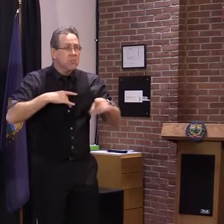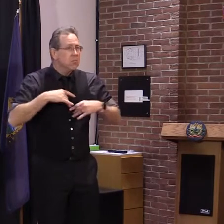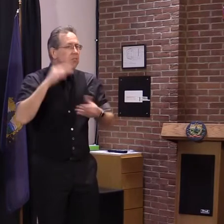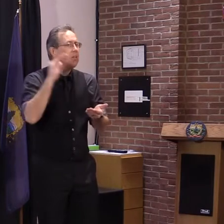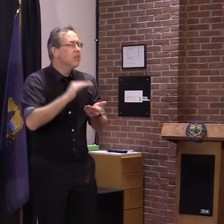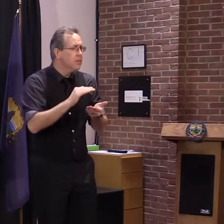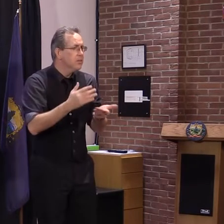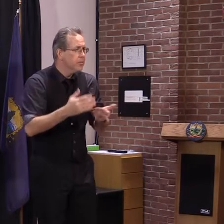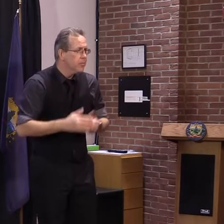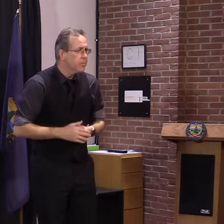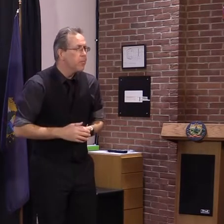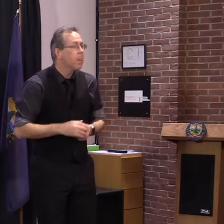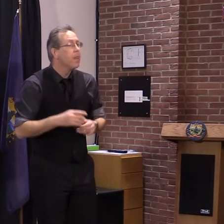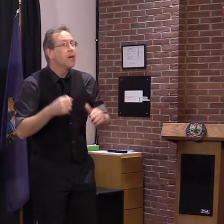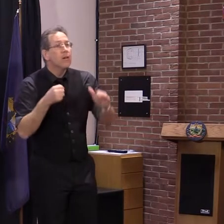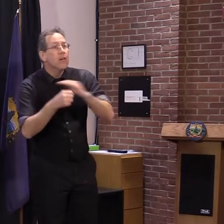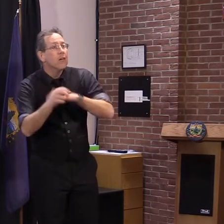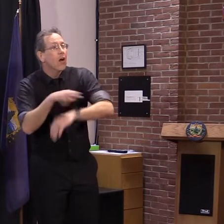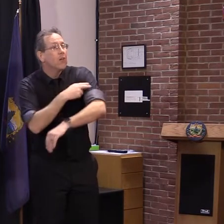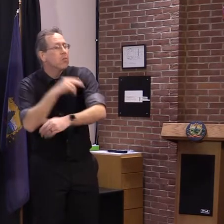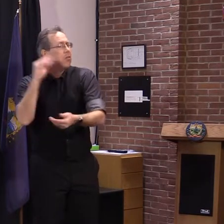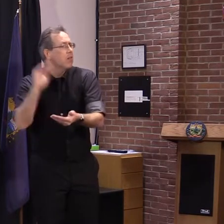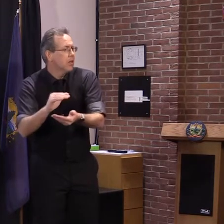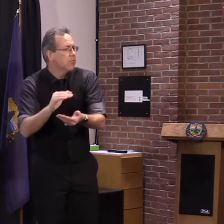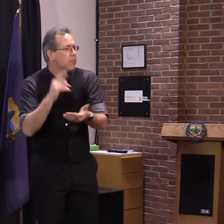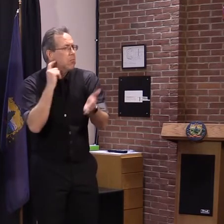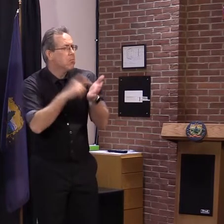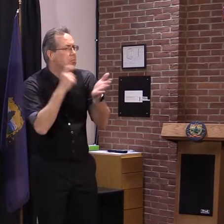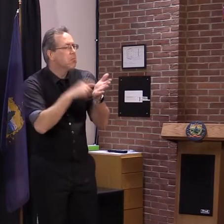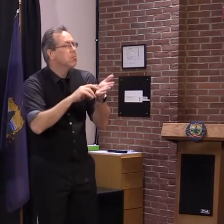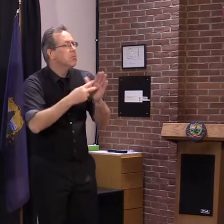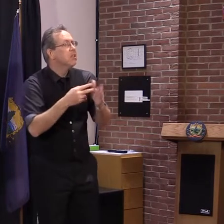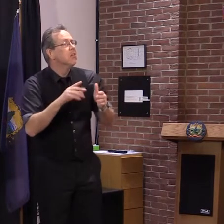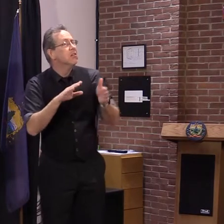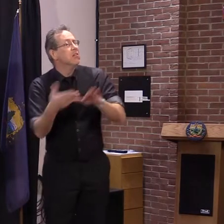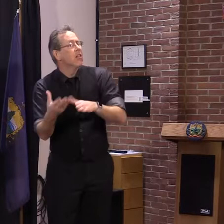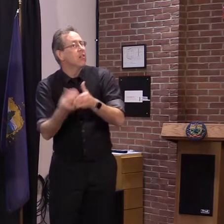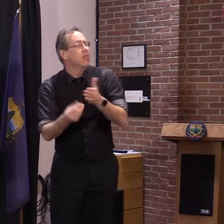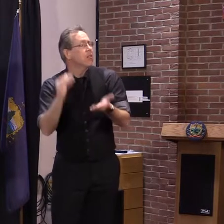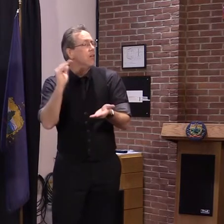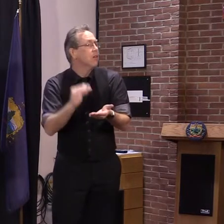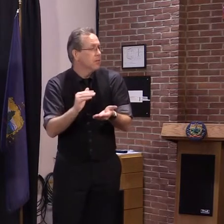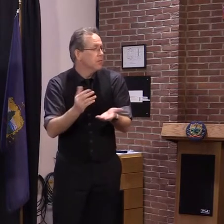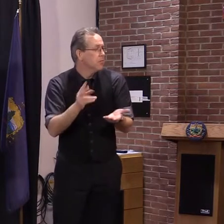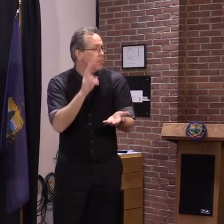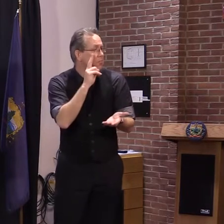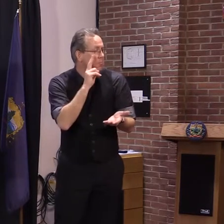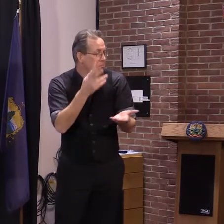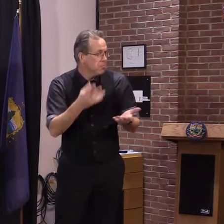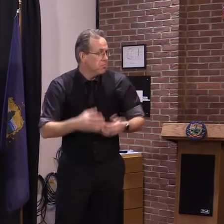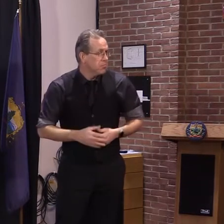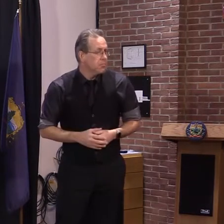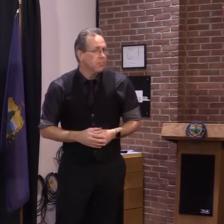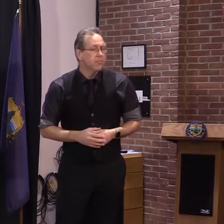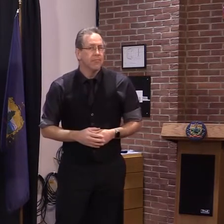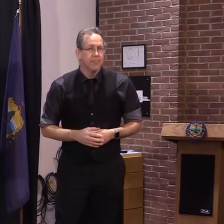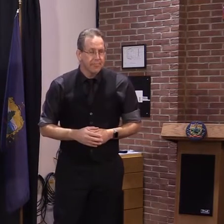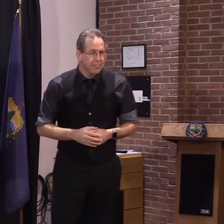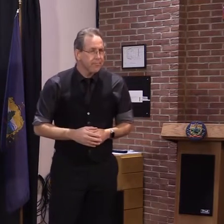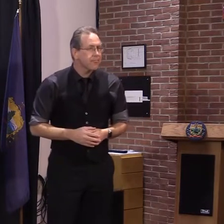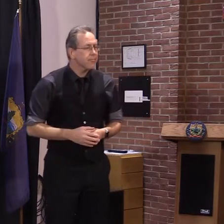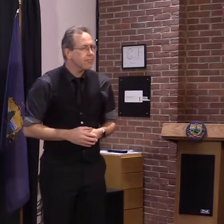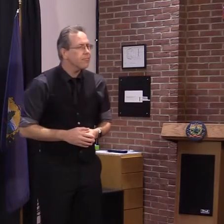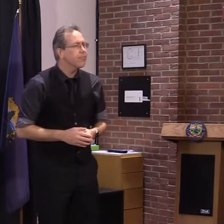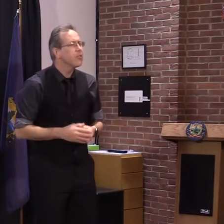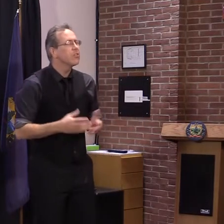hospital admissions come down quite significantly and anticipate that will follow suit in terms of the number of fatalities that we see for the rest